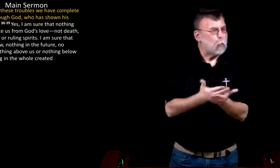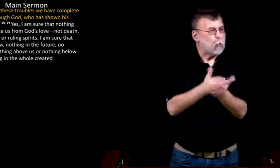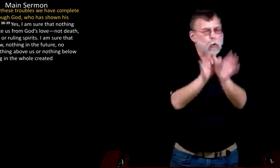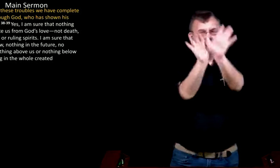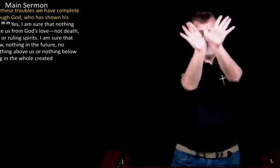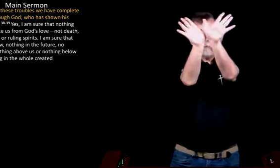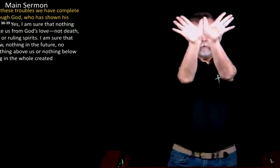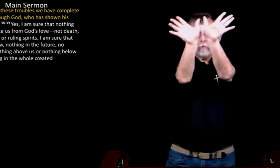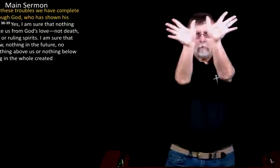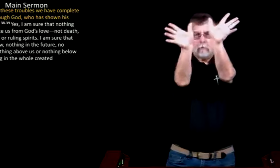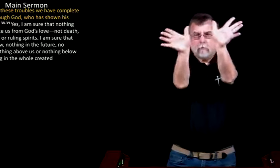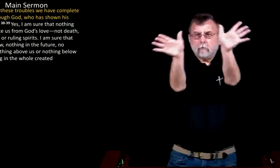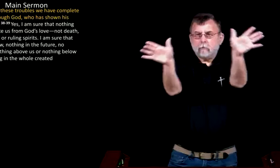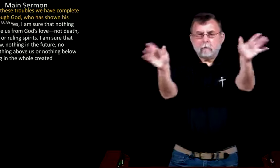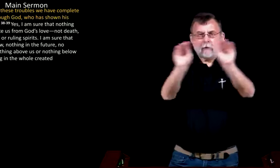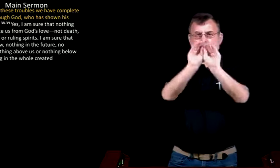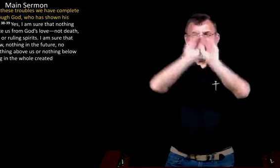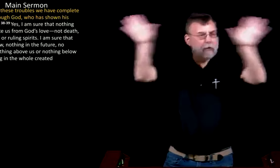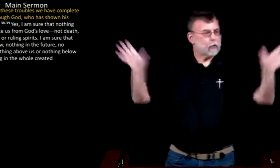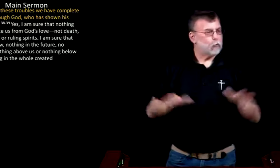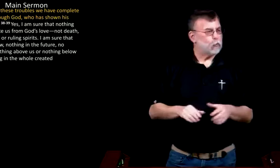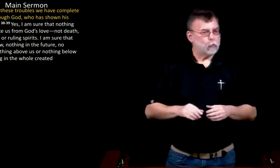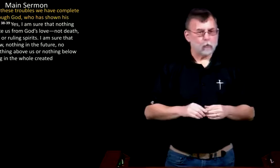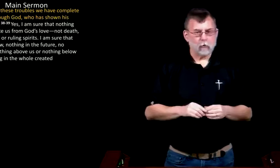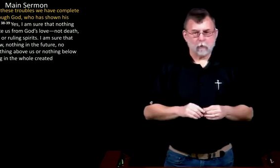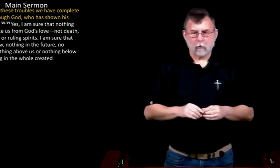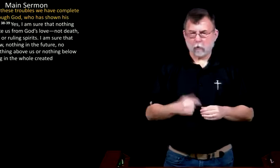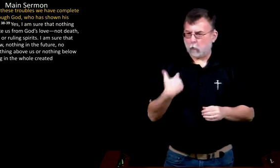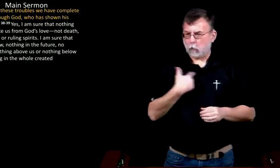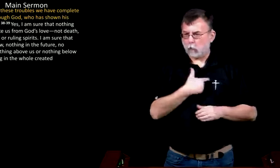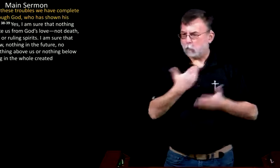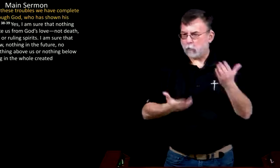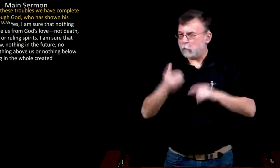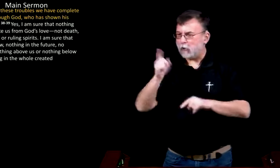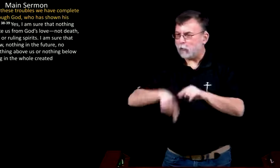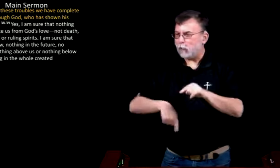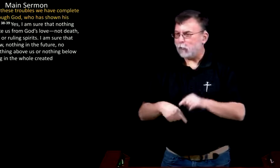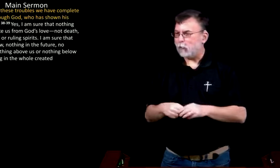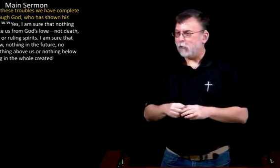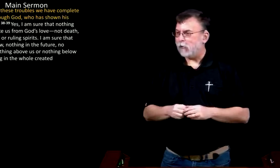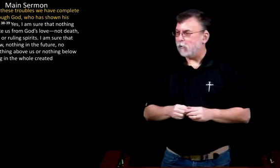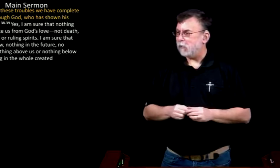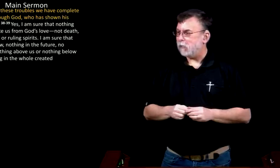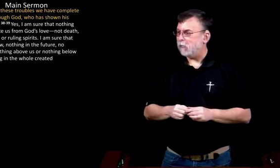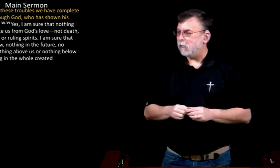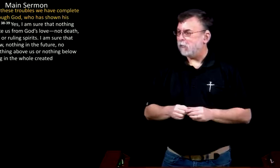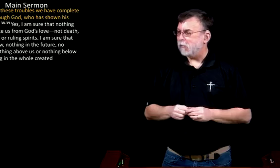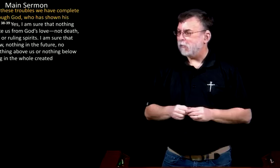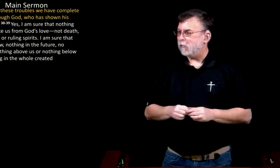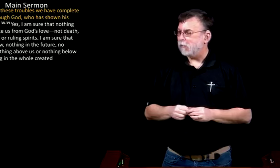God sees all of those branches and all of those places that we're going to go, but we maybe can't see it.